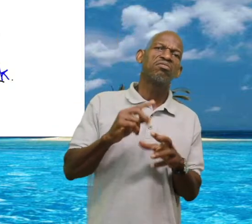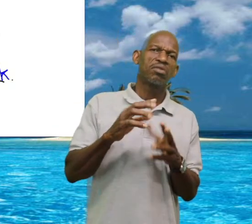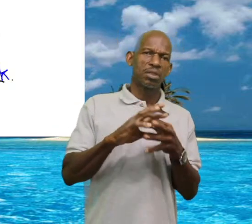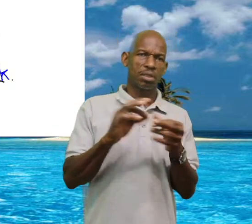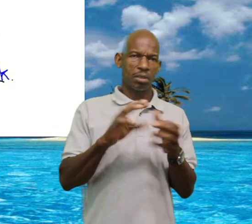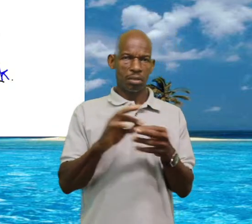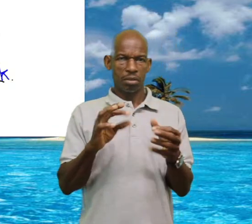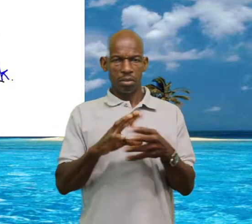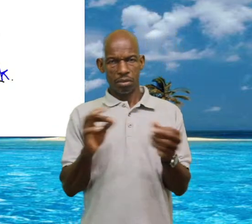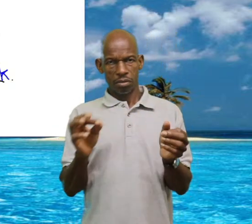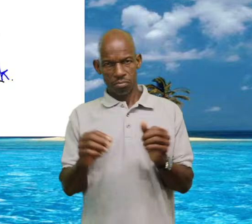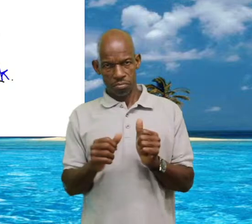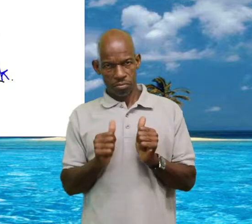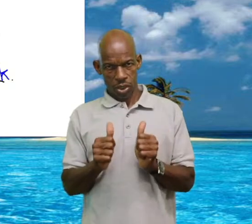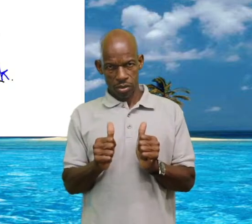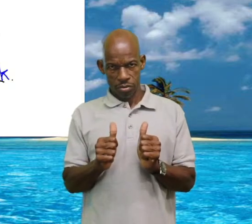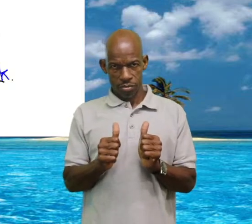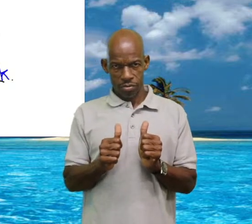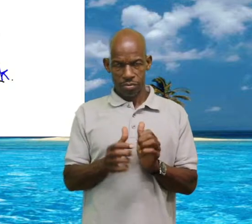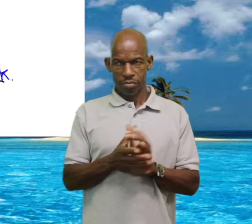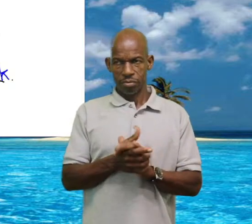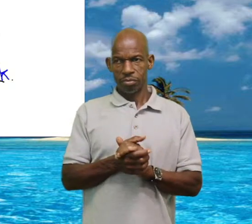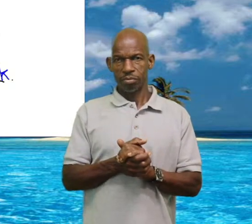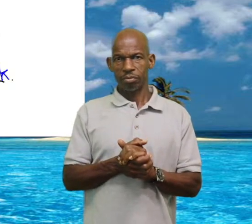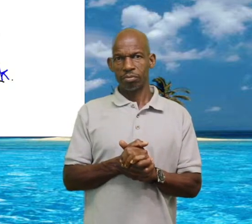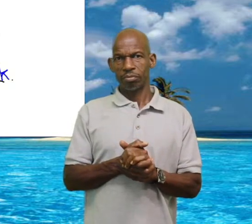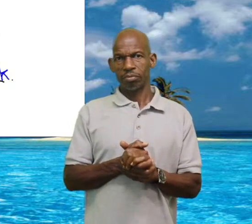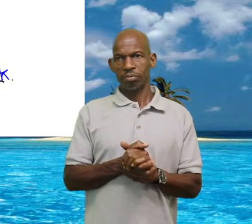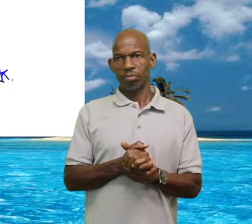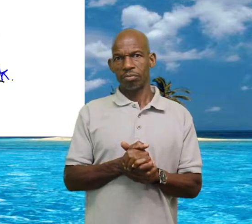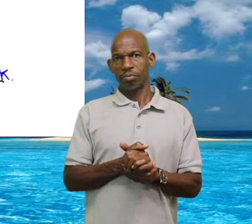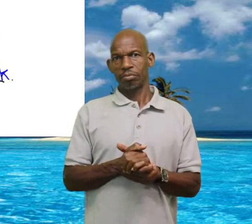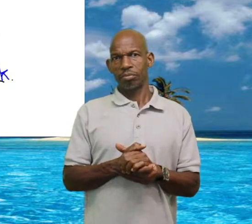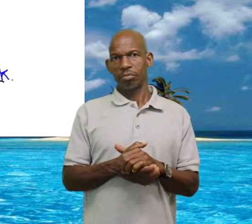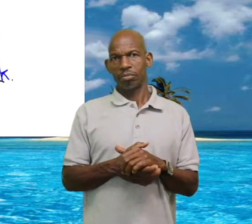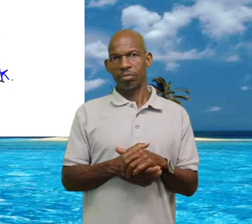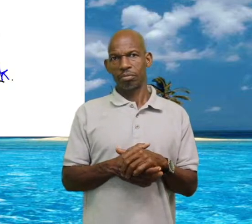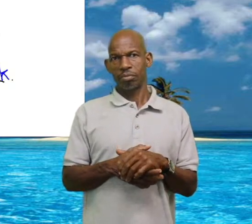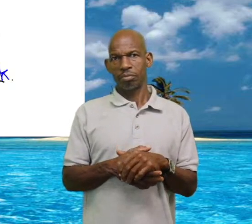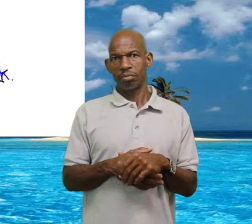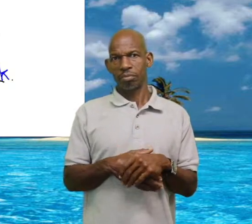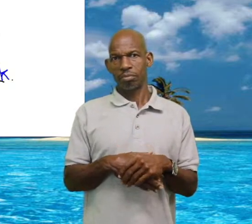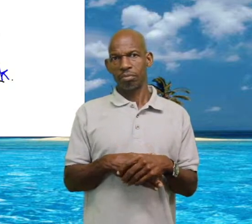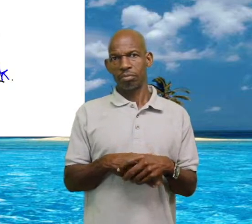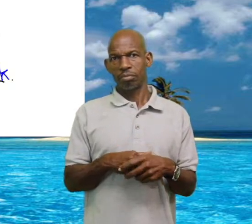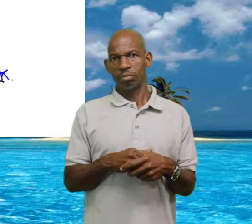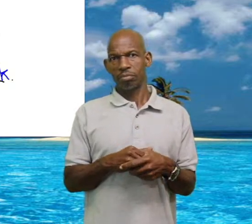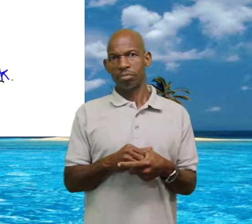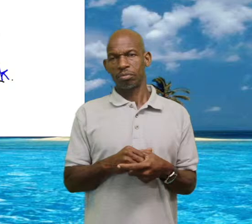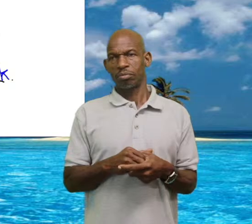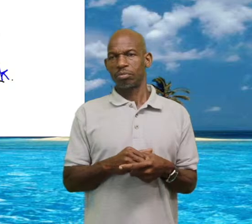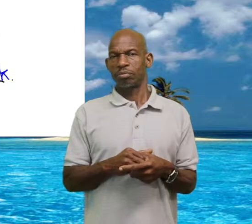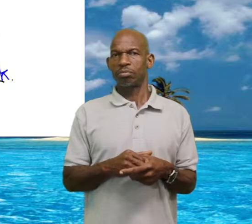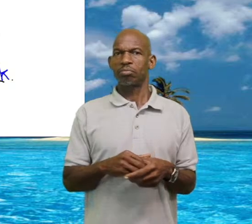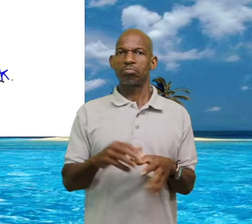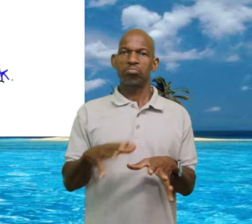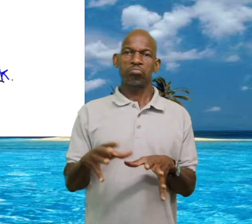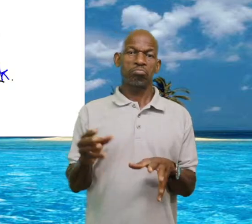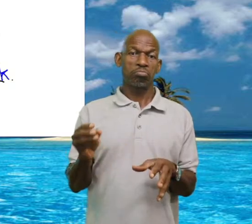Okay, and we can get adjectives with even the